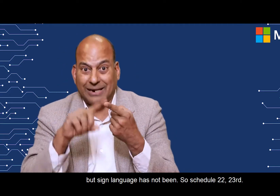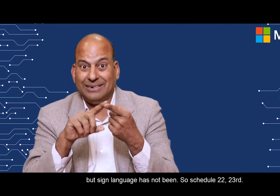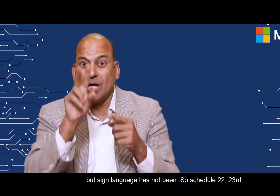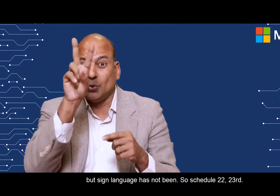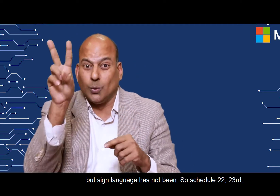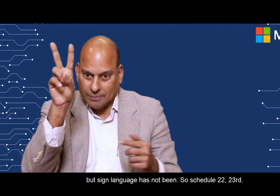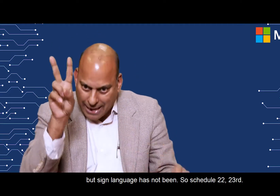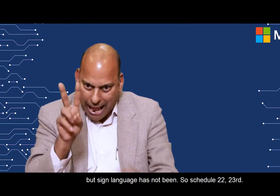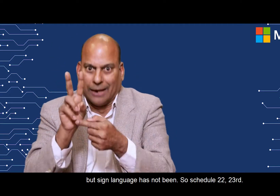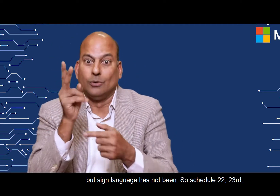been. So Schedule